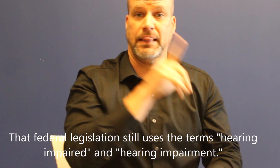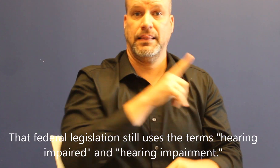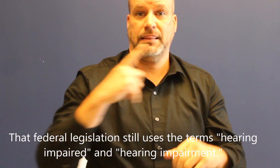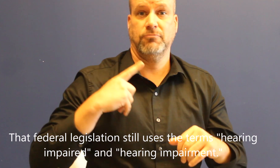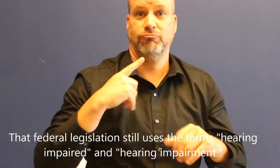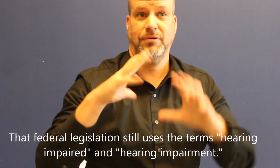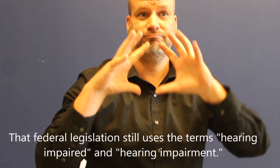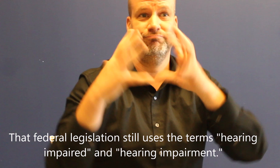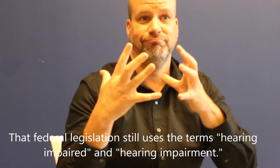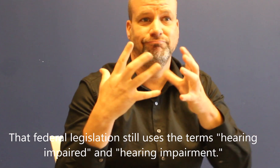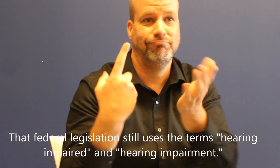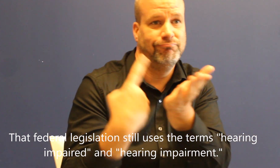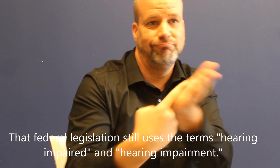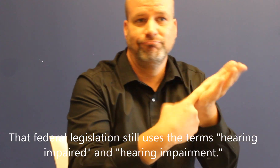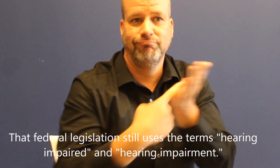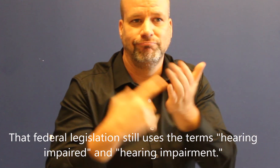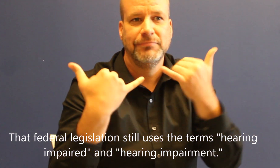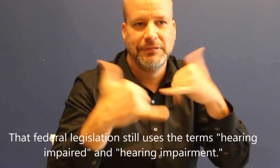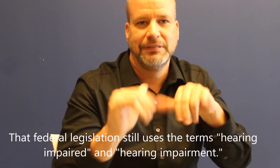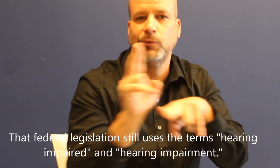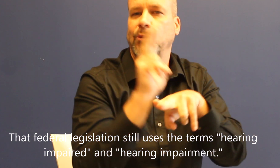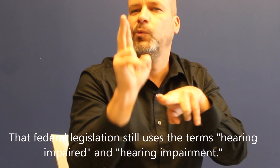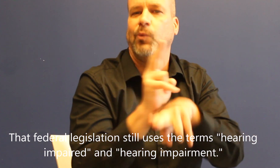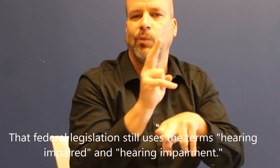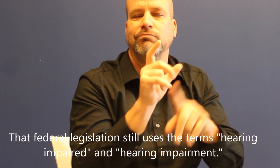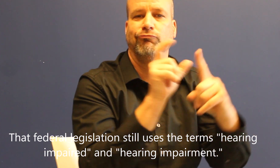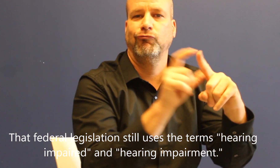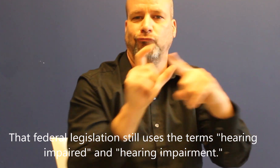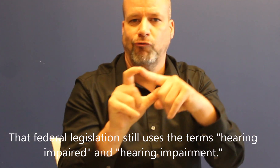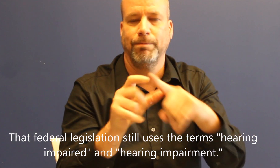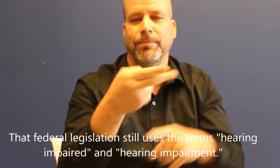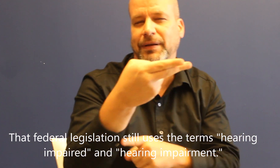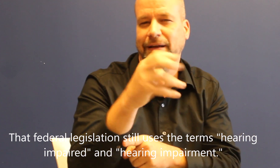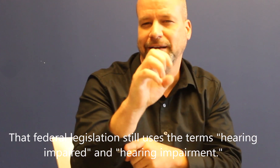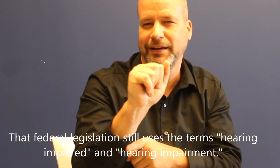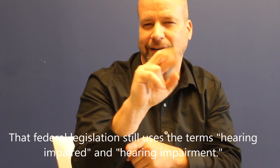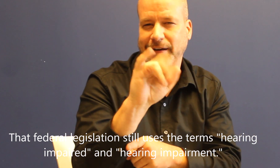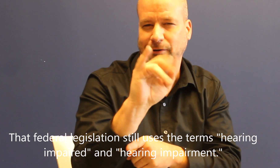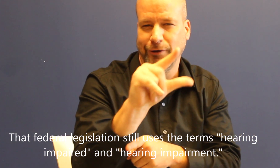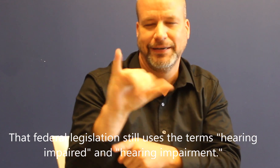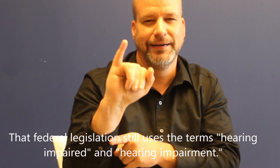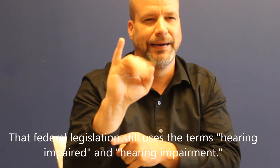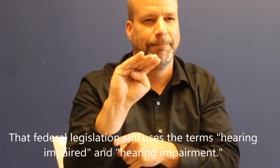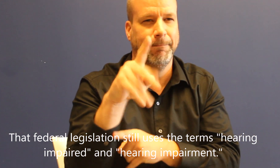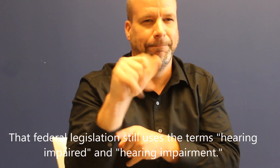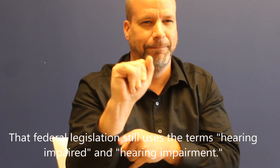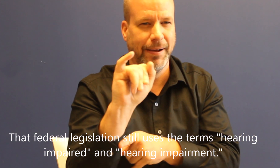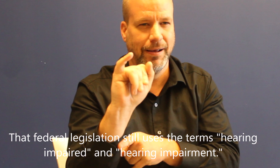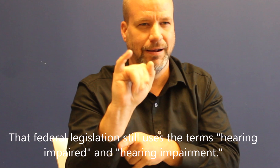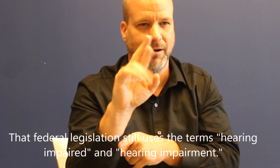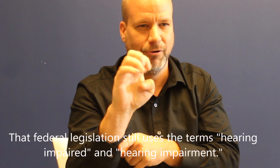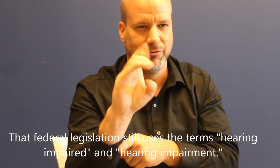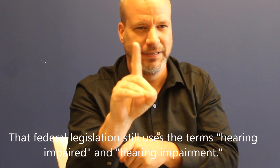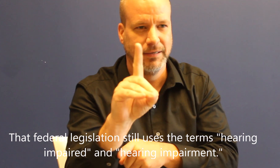That federal legislation still uses the terms hearing impaired